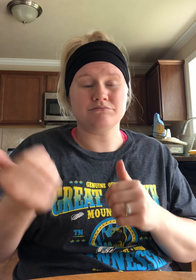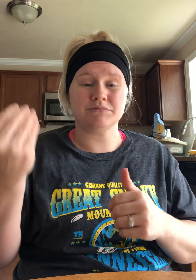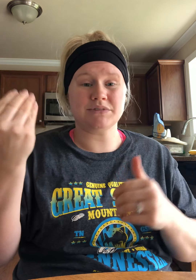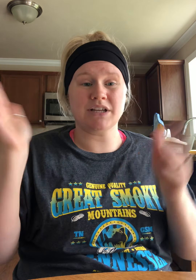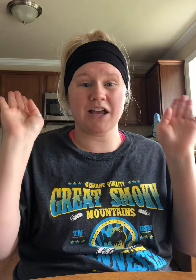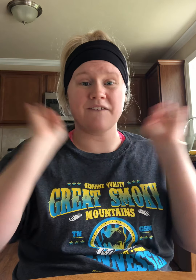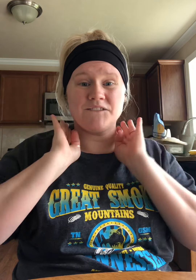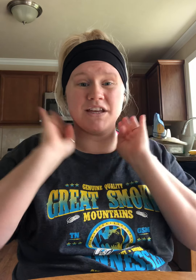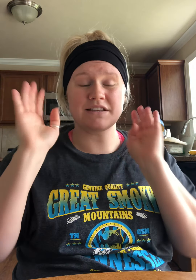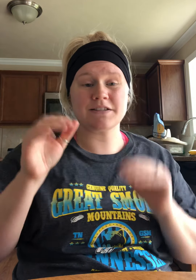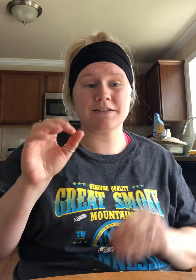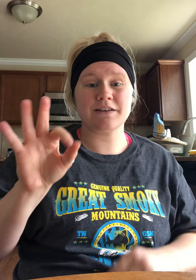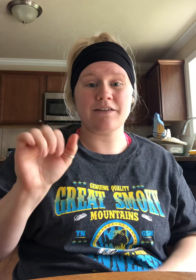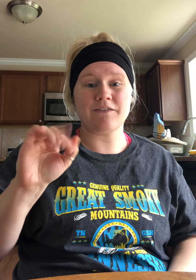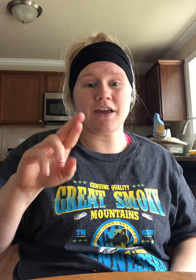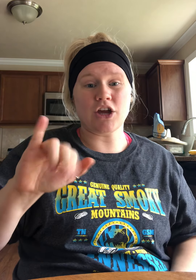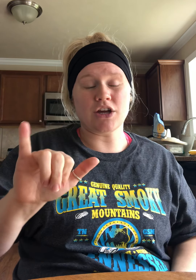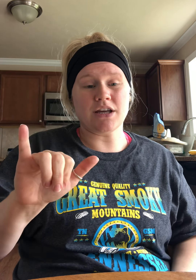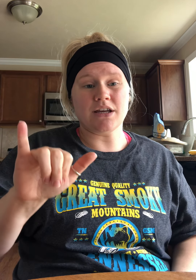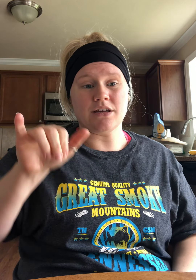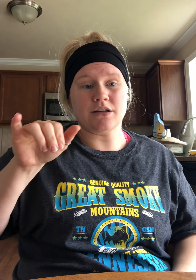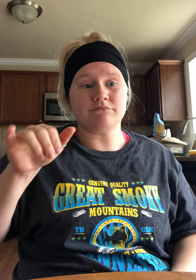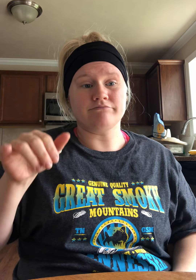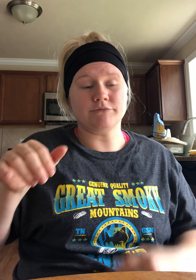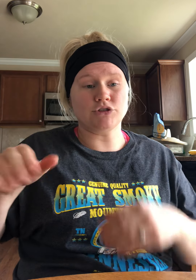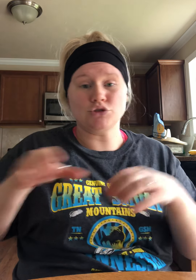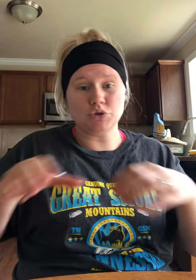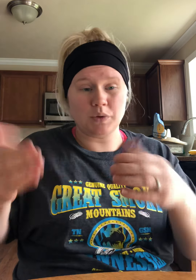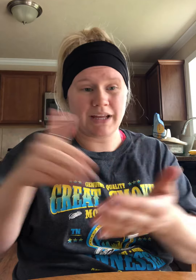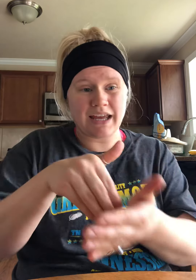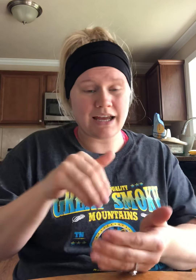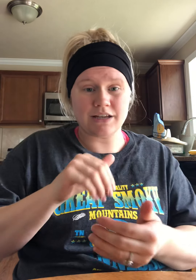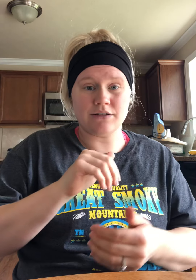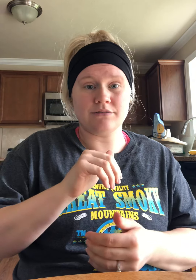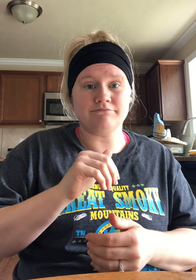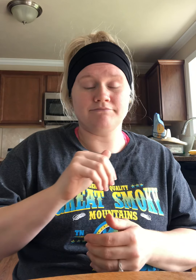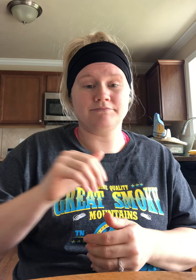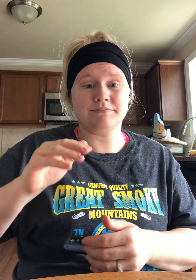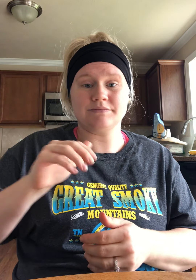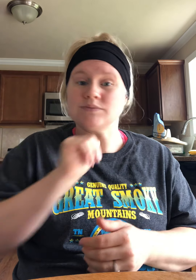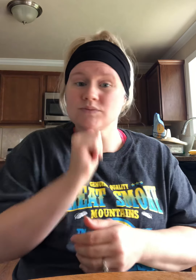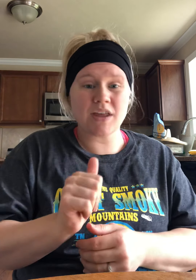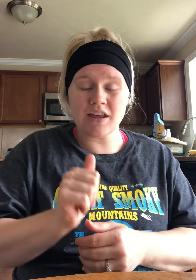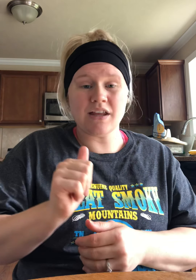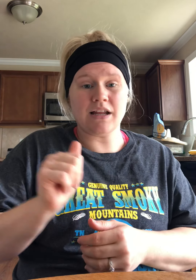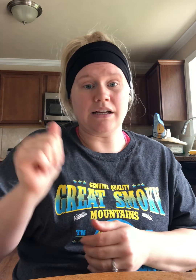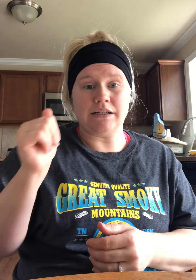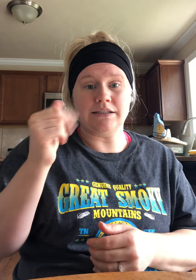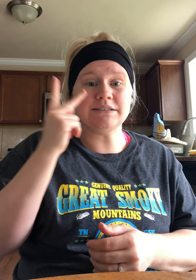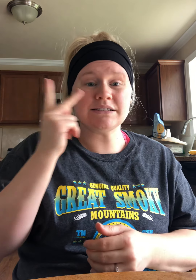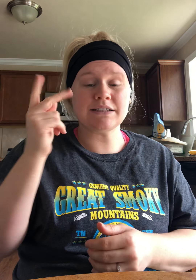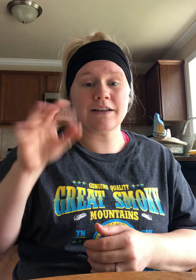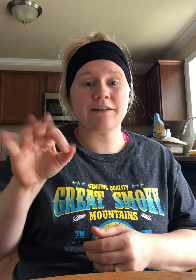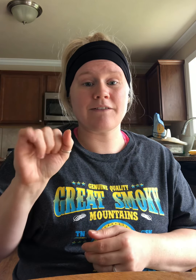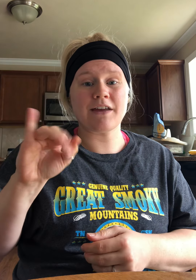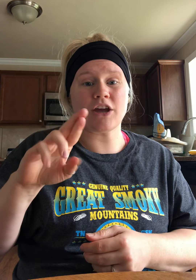you haven't observed the fairy, it's not based on any observation, and so this one right over here, this would not be